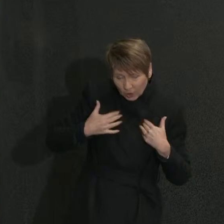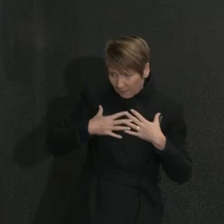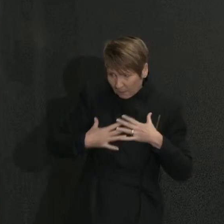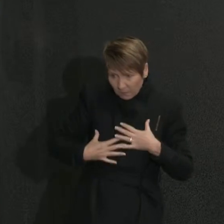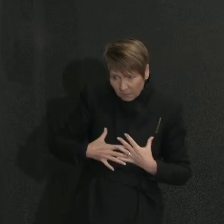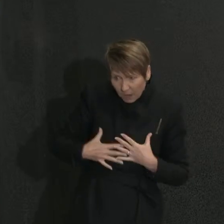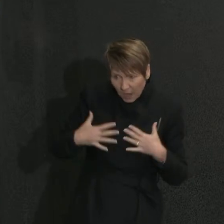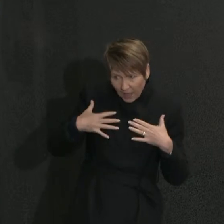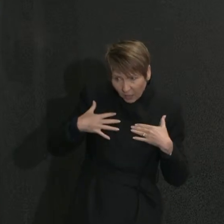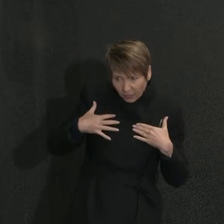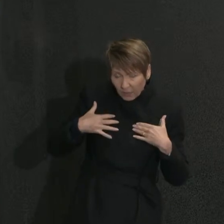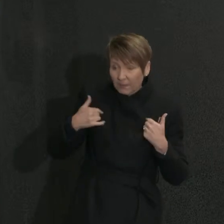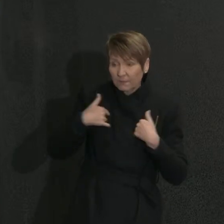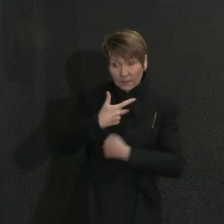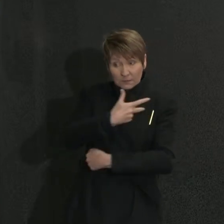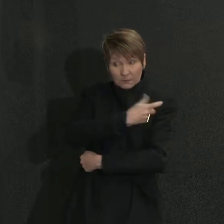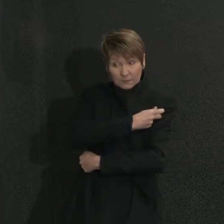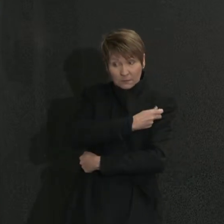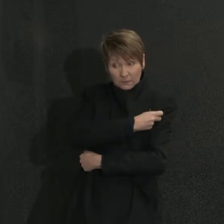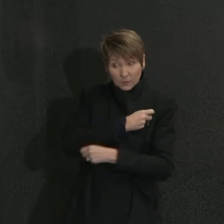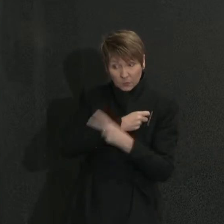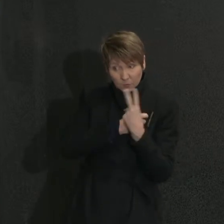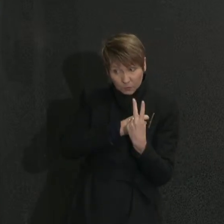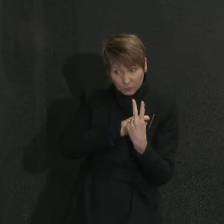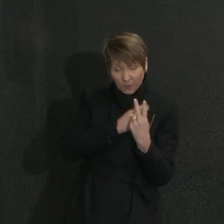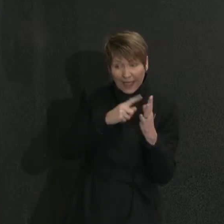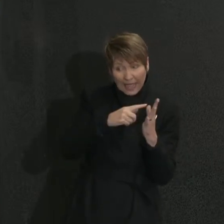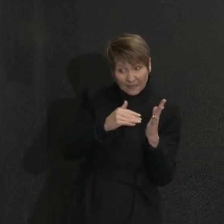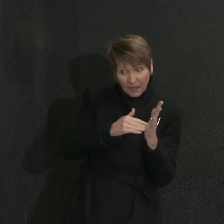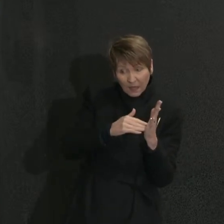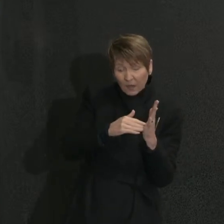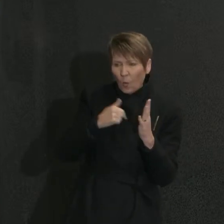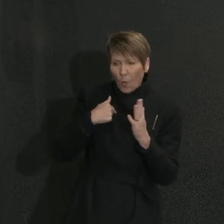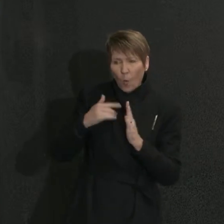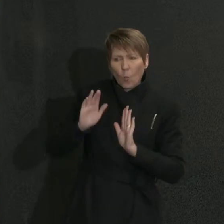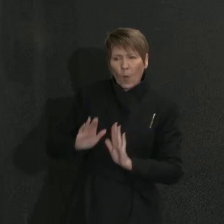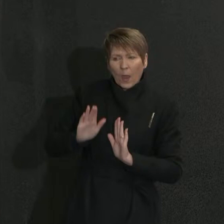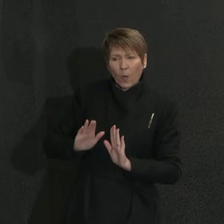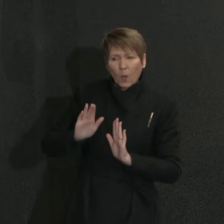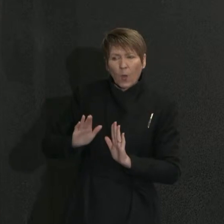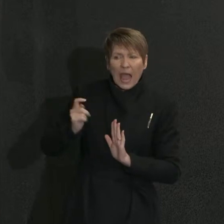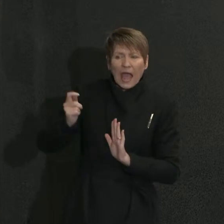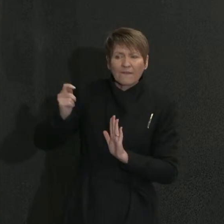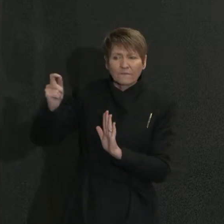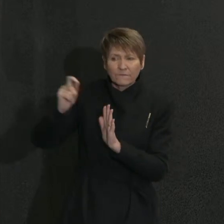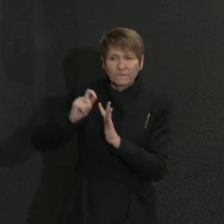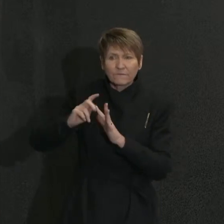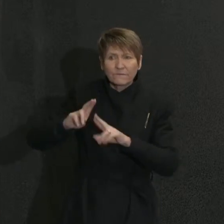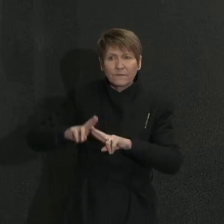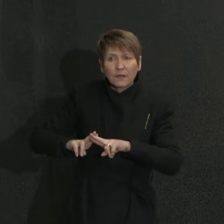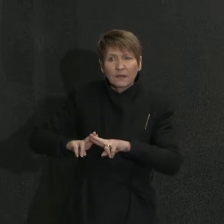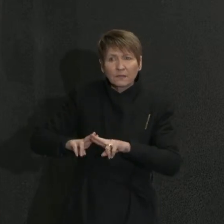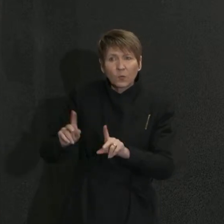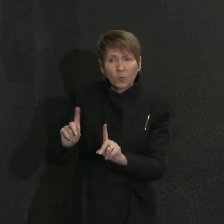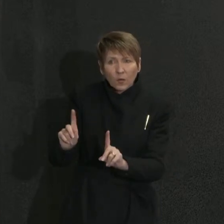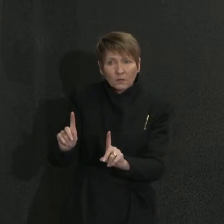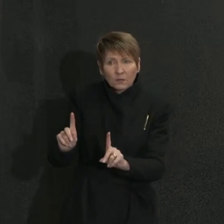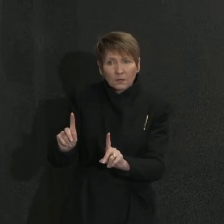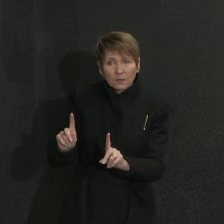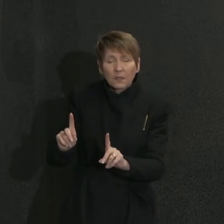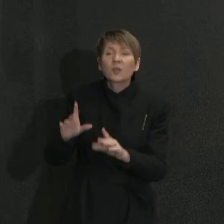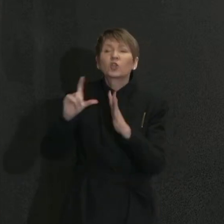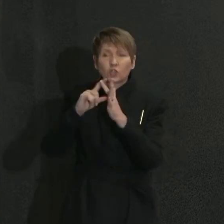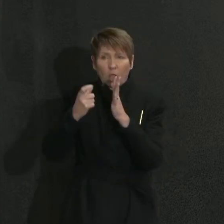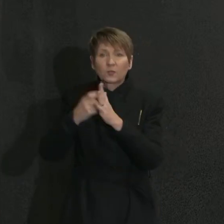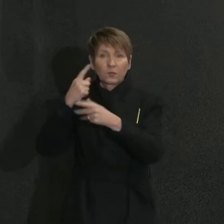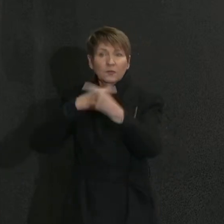COVID without having had the jab. But I think I've been a pretty good spruiker for it, but I'm not going to provide